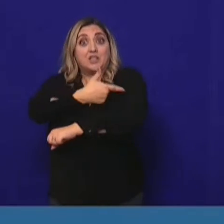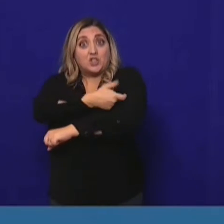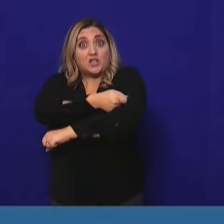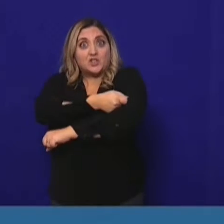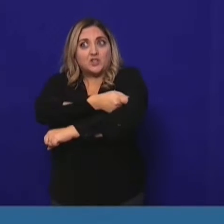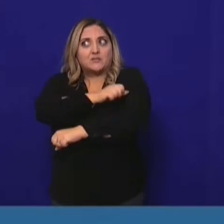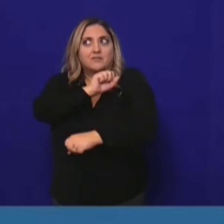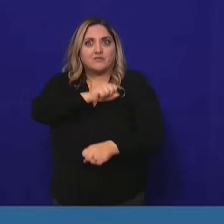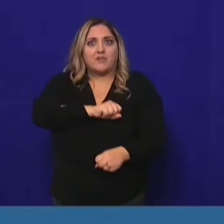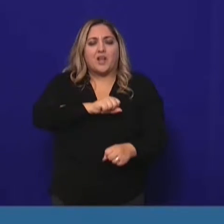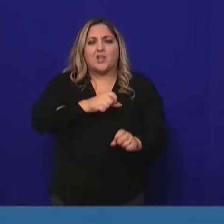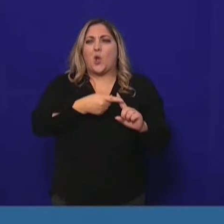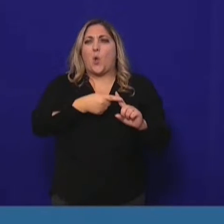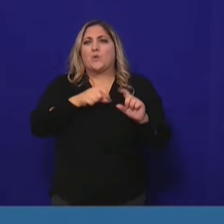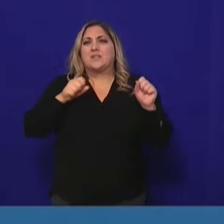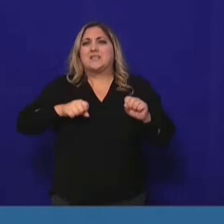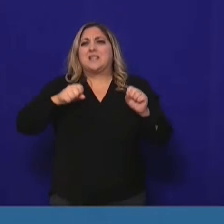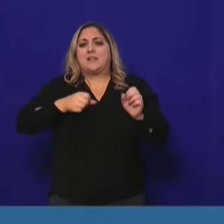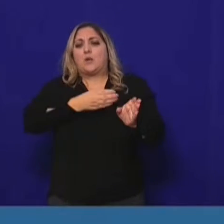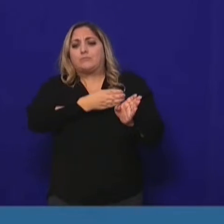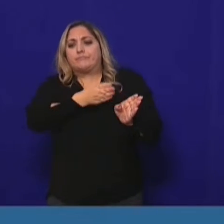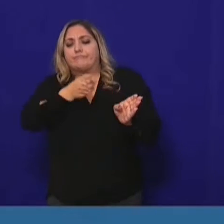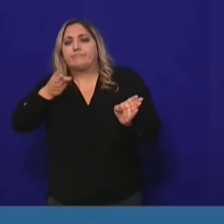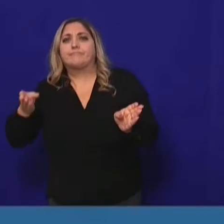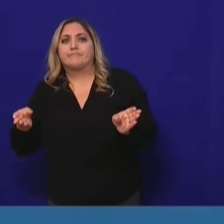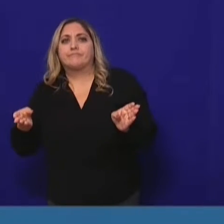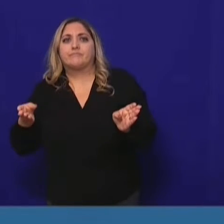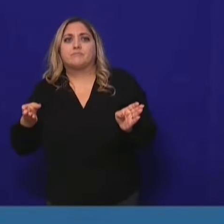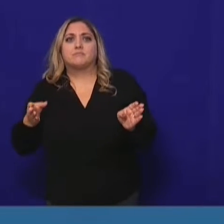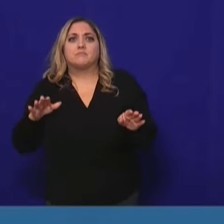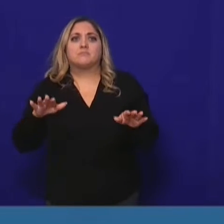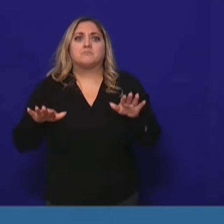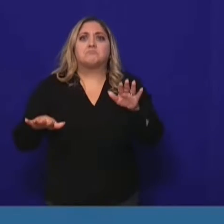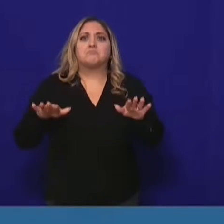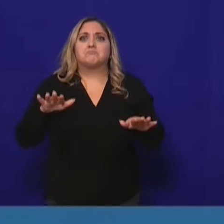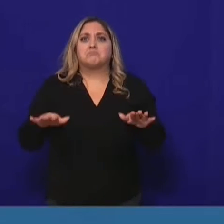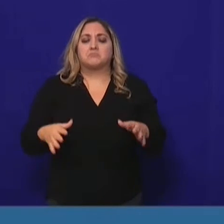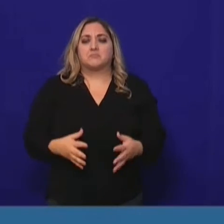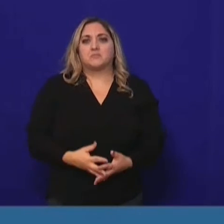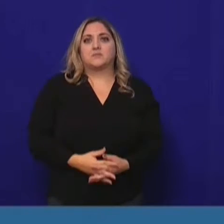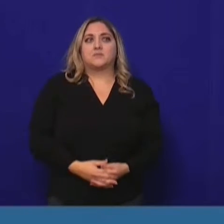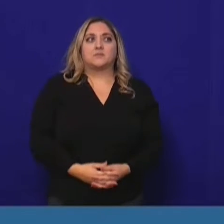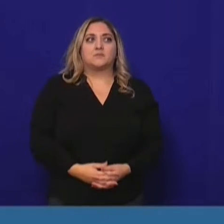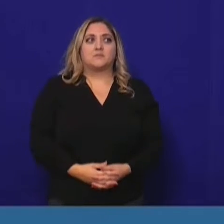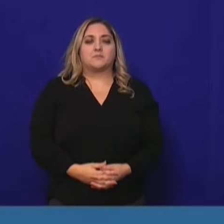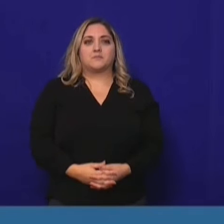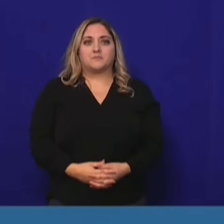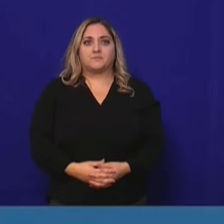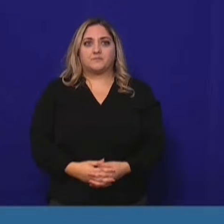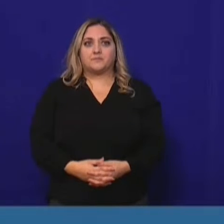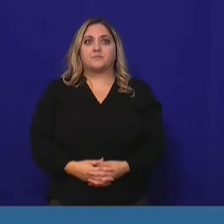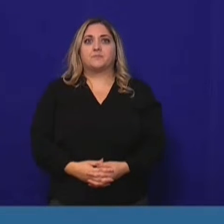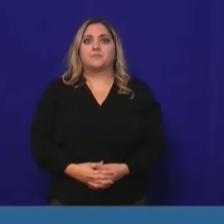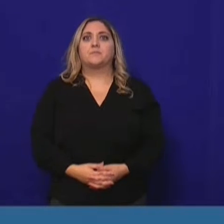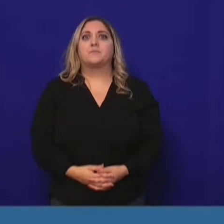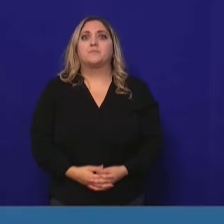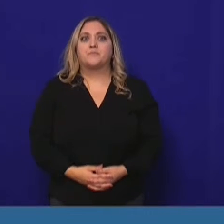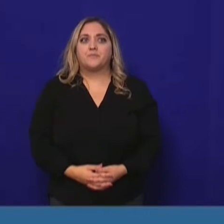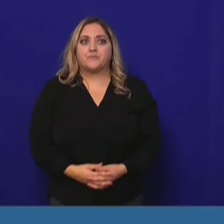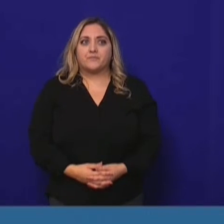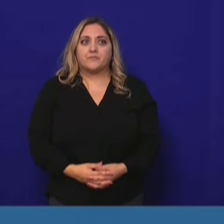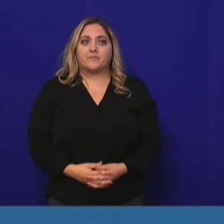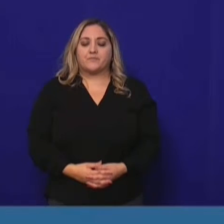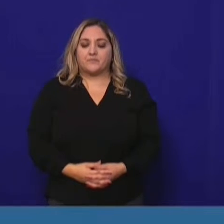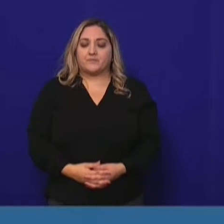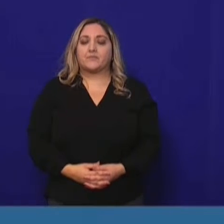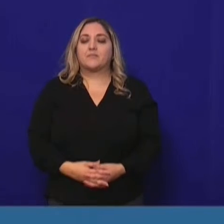dozi available jew jista' jkun hemm fil-bidu jista' jkun hemm xi ftit ta' delay minn dawk il-21 days. Iva, grazzi, importanti